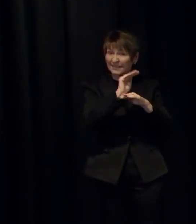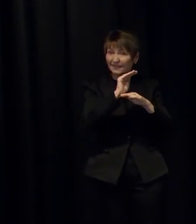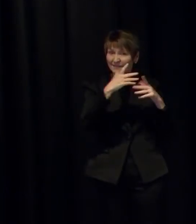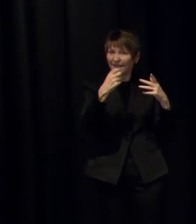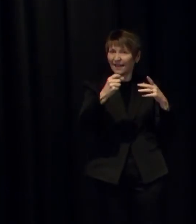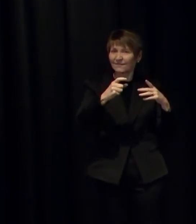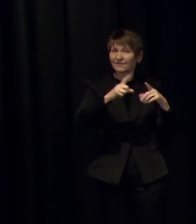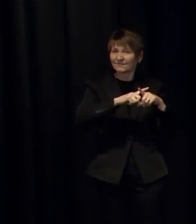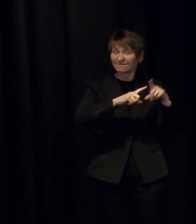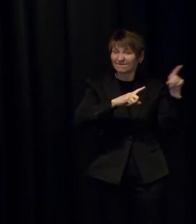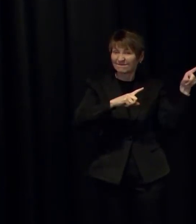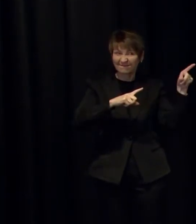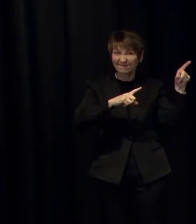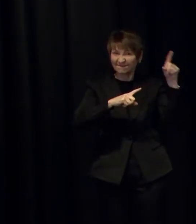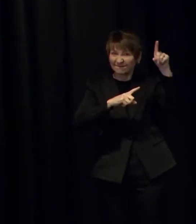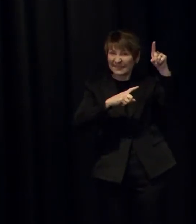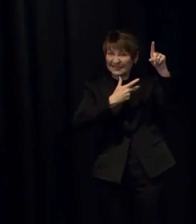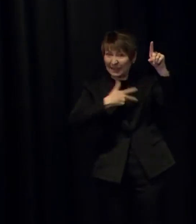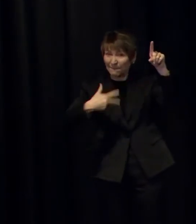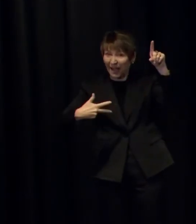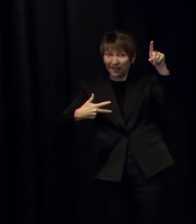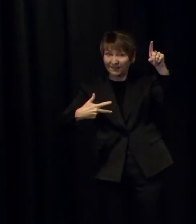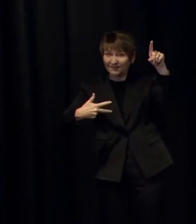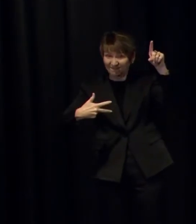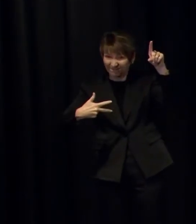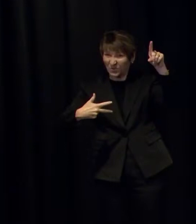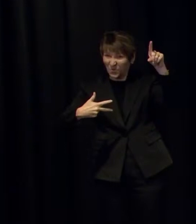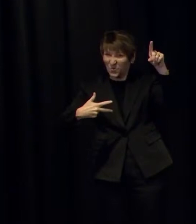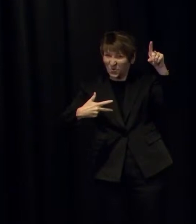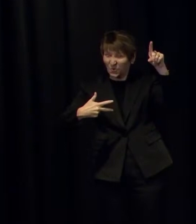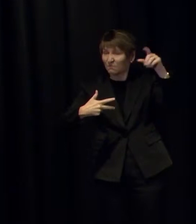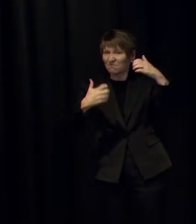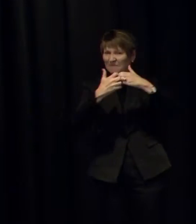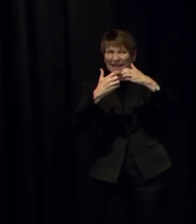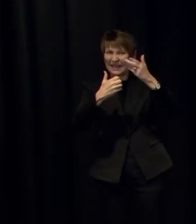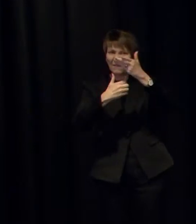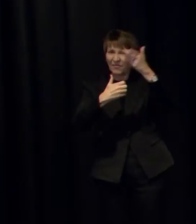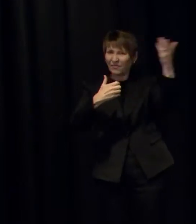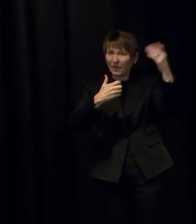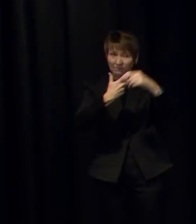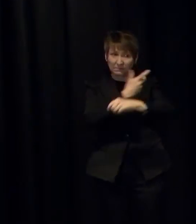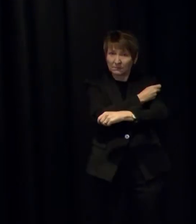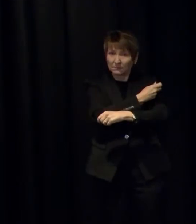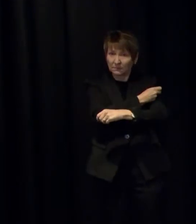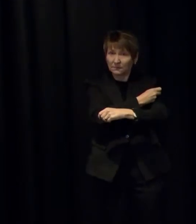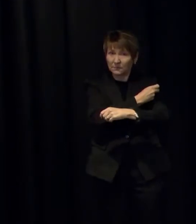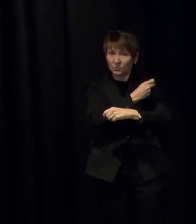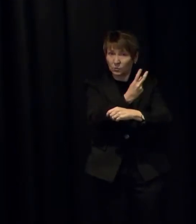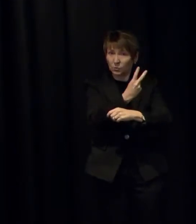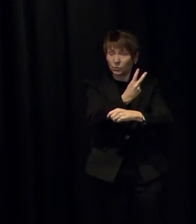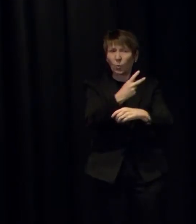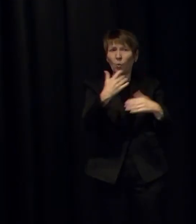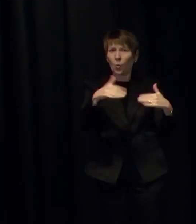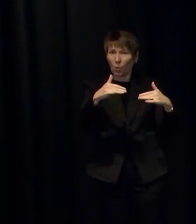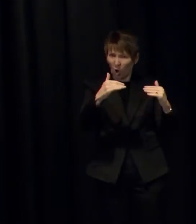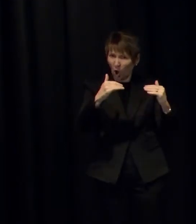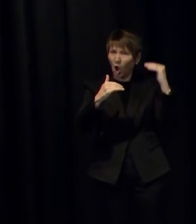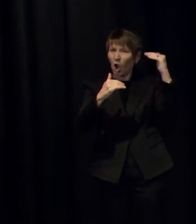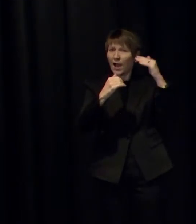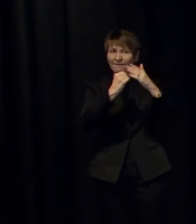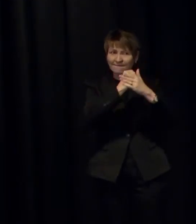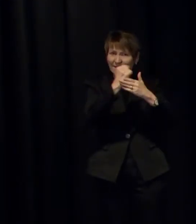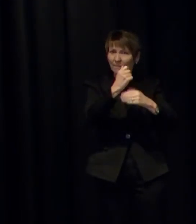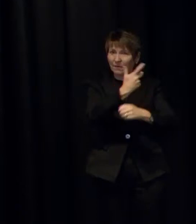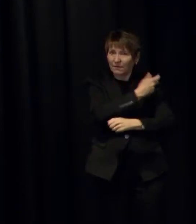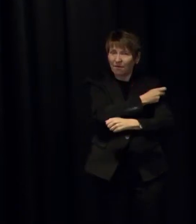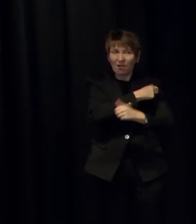is. Denmark got to that very high vaccination coverage at a much earlier point in time, and they've stabilised and they're managing their